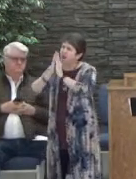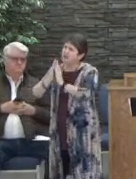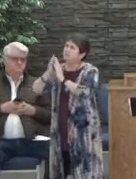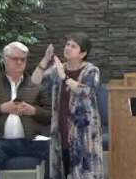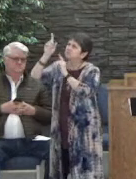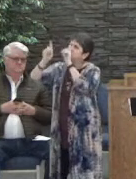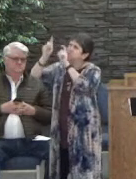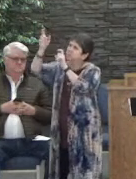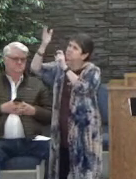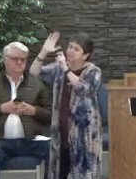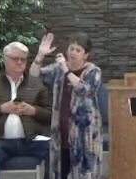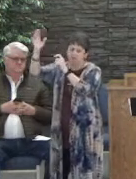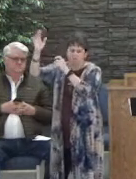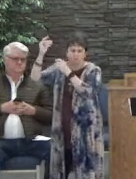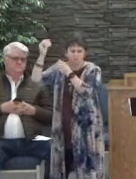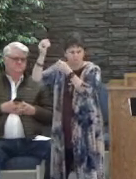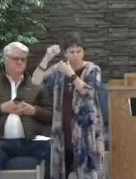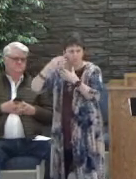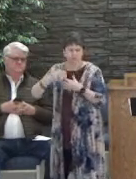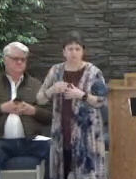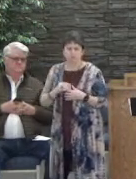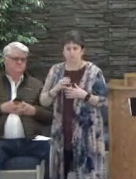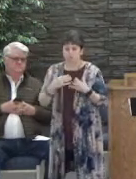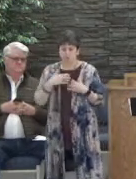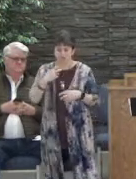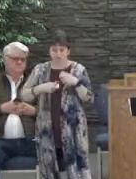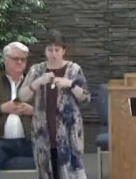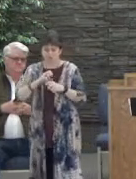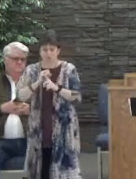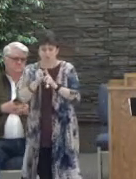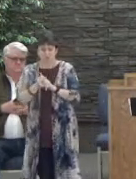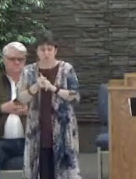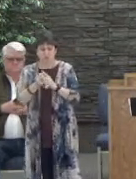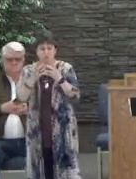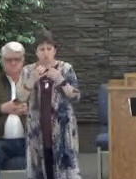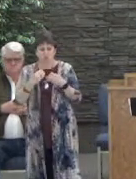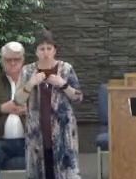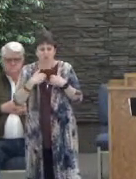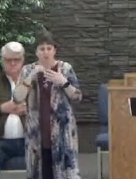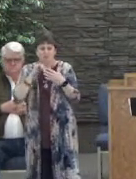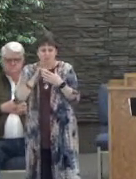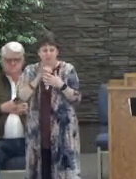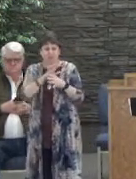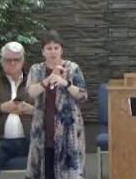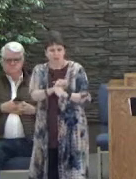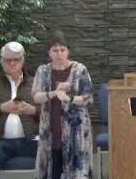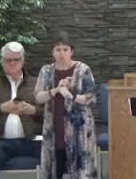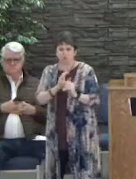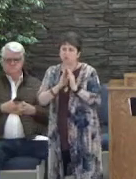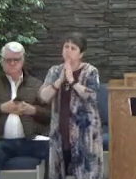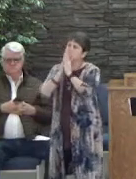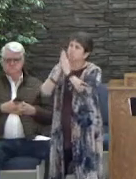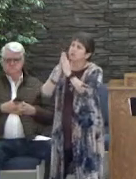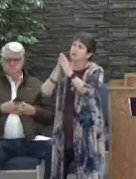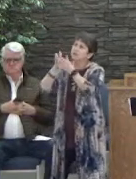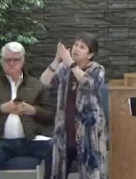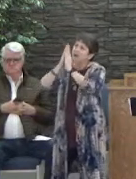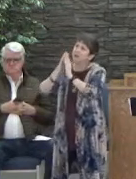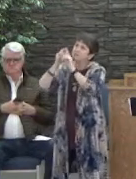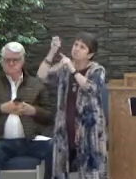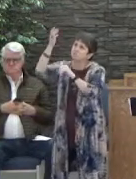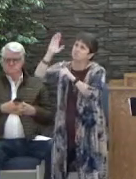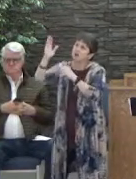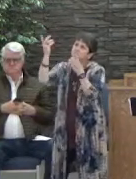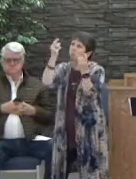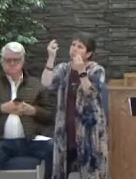want to, when you have to go through difficult circumstances, you want to have that kind of a habit in your life. You want to